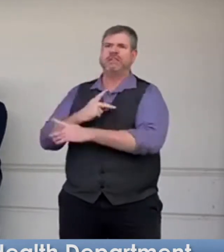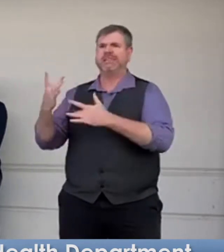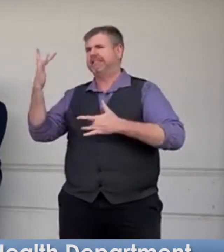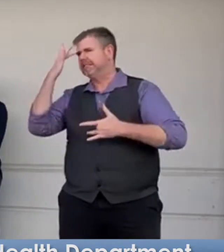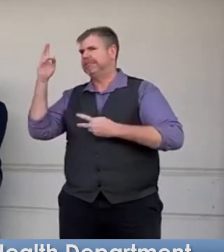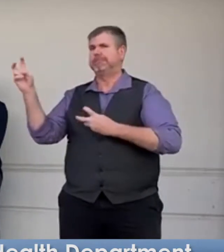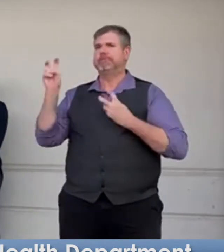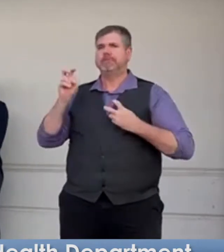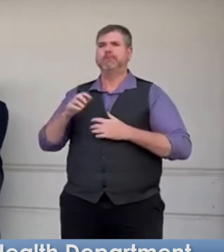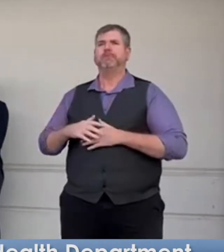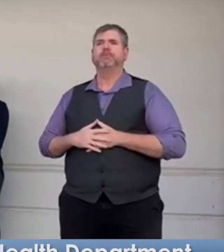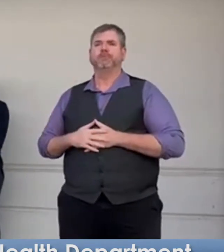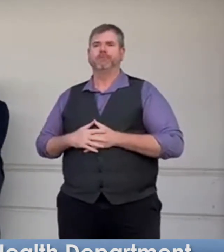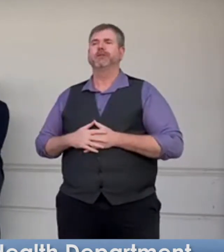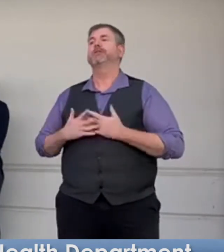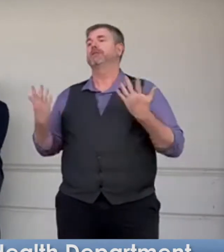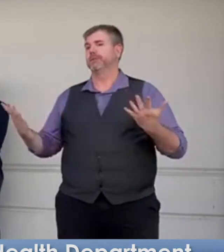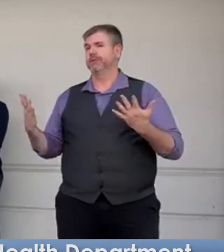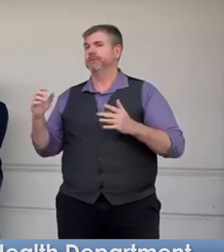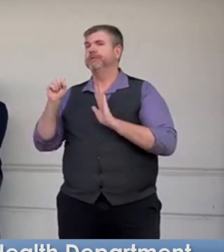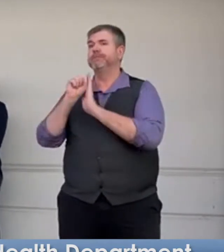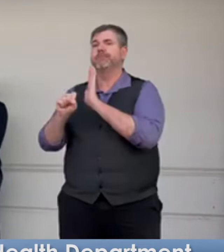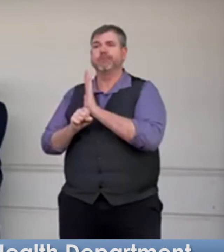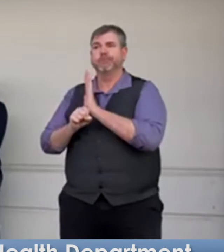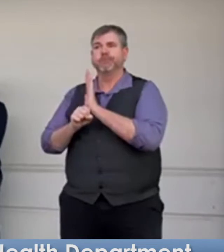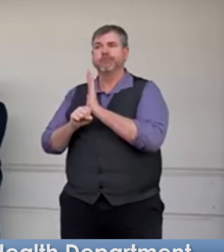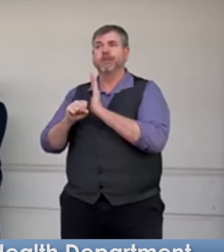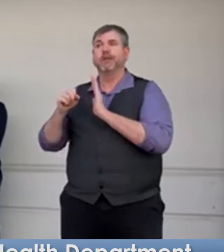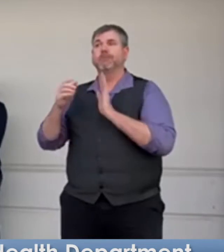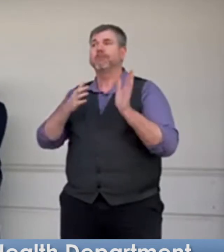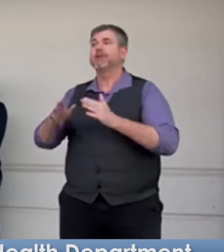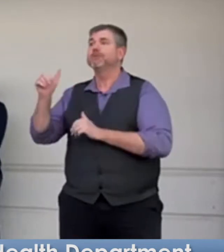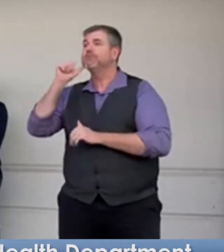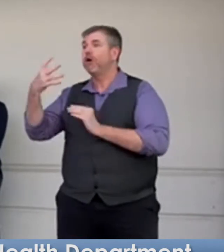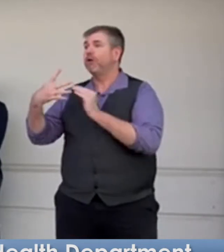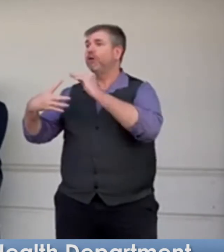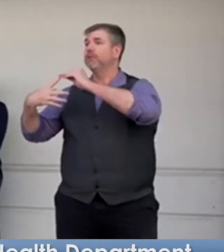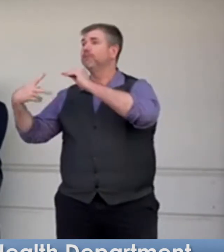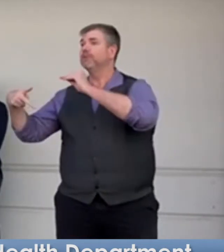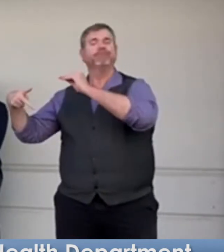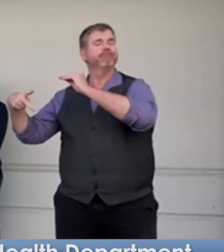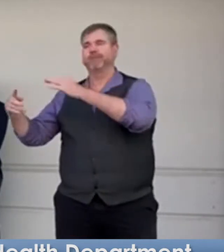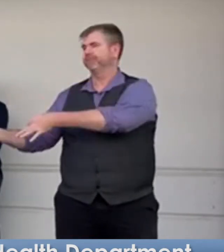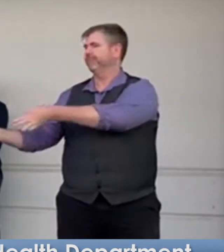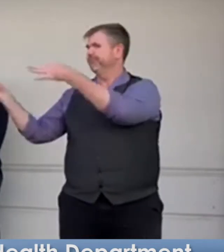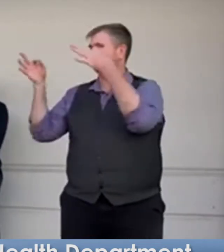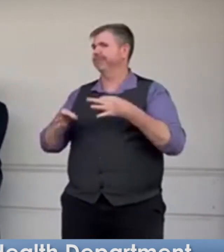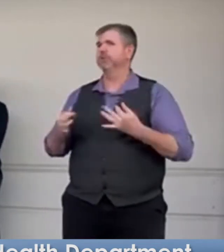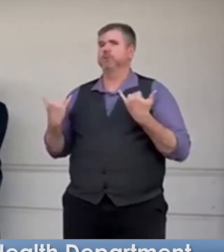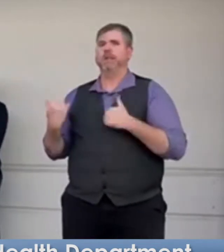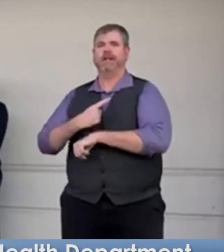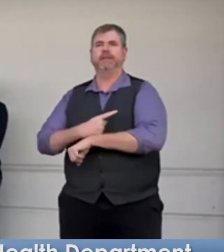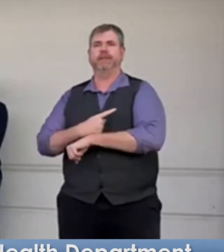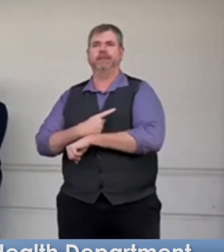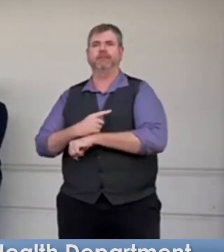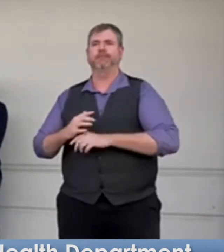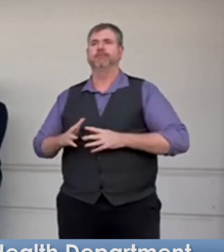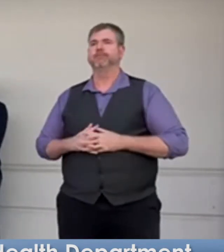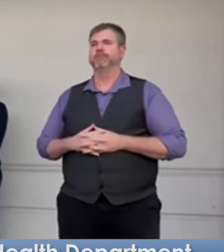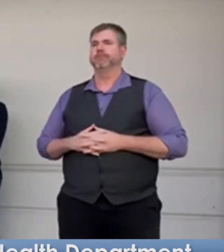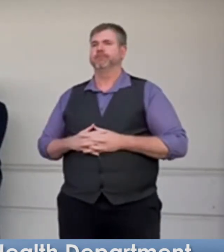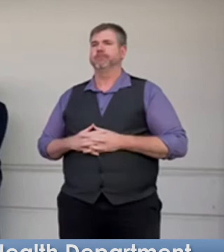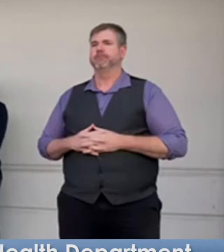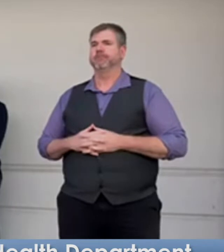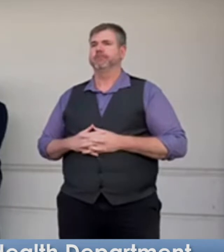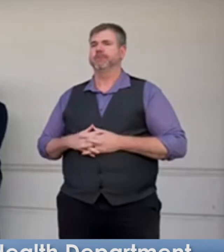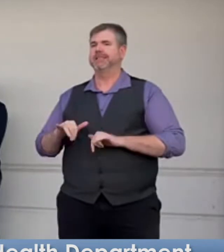also acted to look at a more recent snapshot of time. It shortened the lag for the data, which is